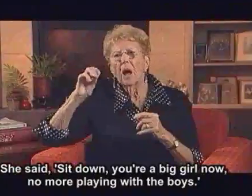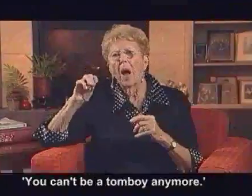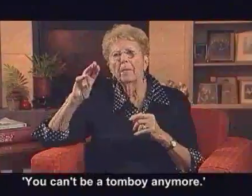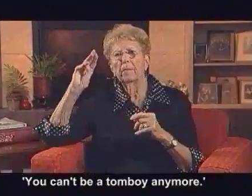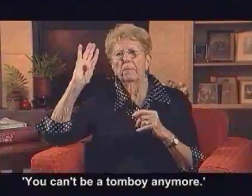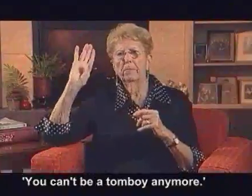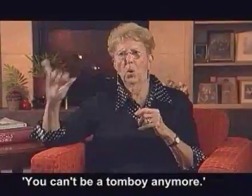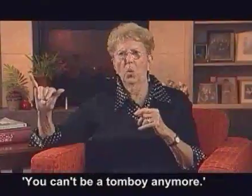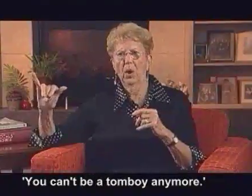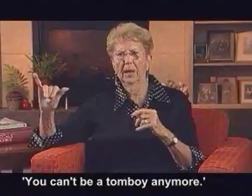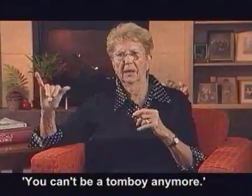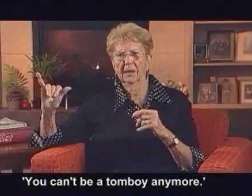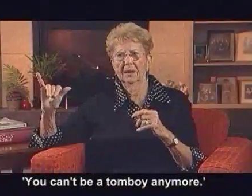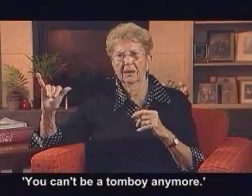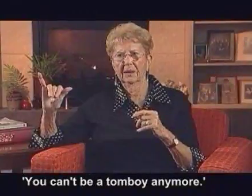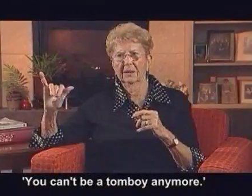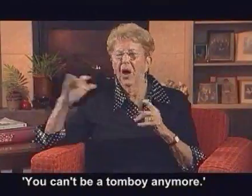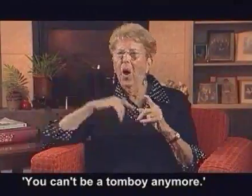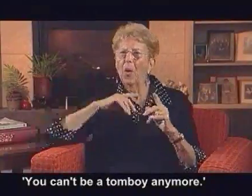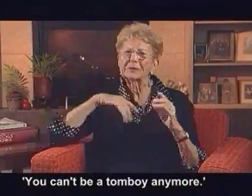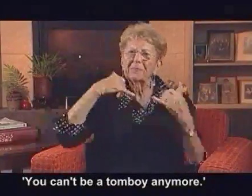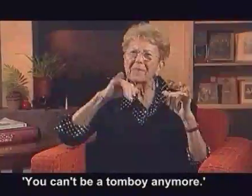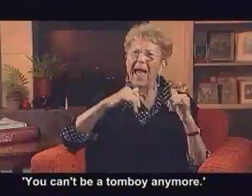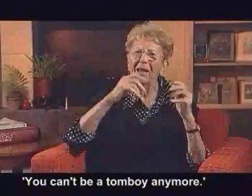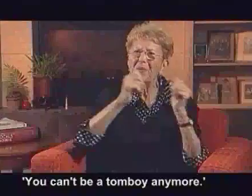boys. You can't be a tomboy anymore.